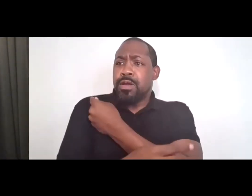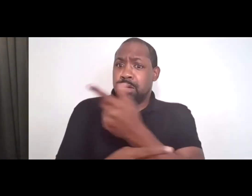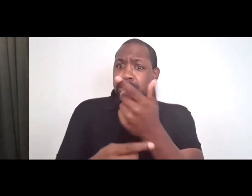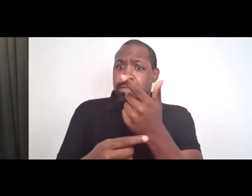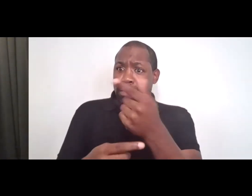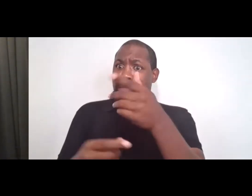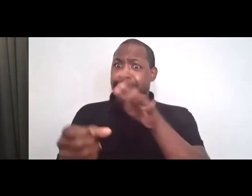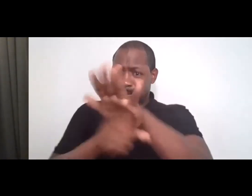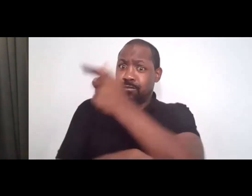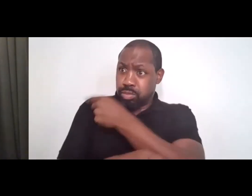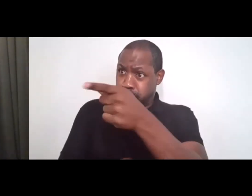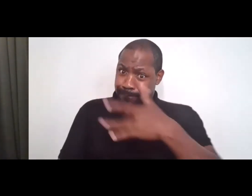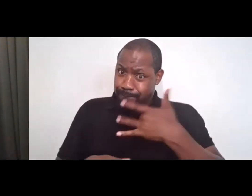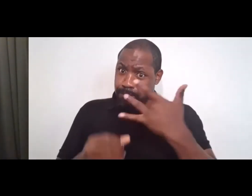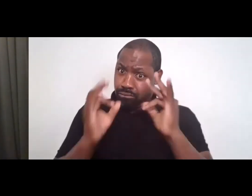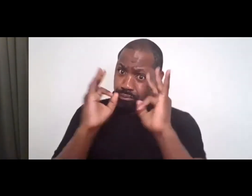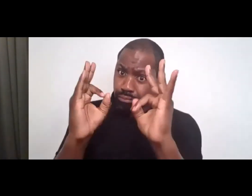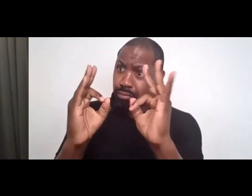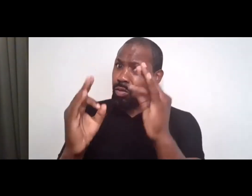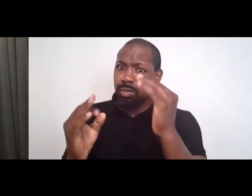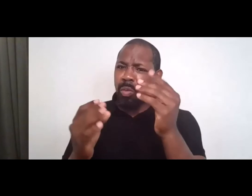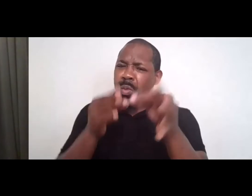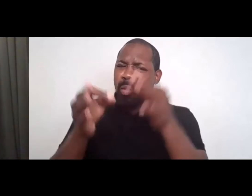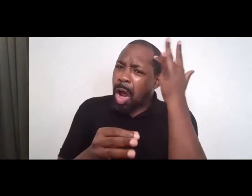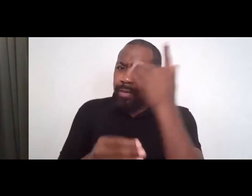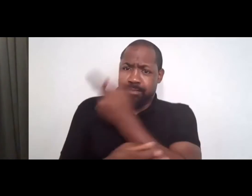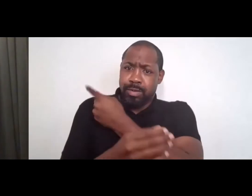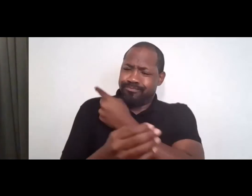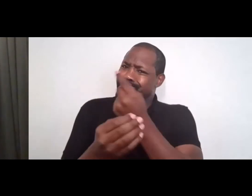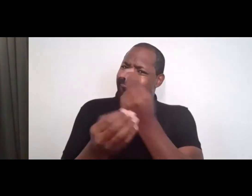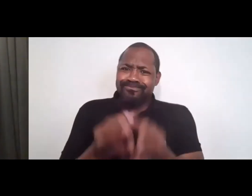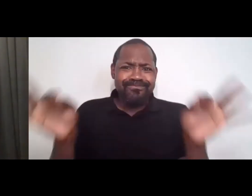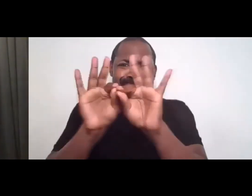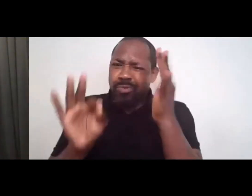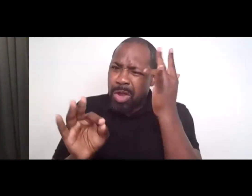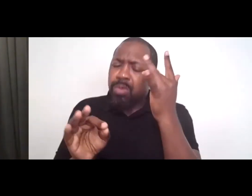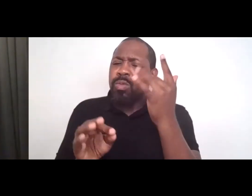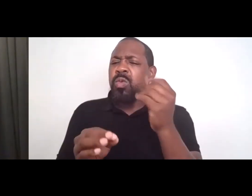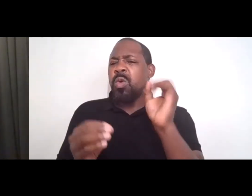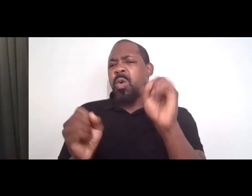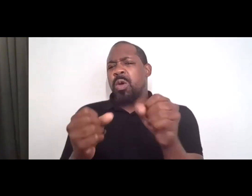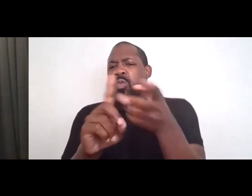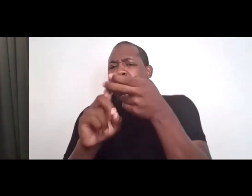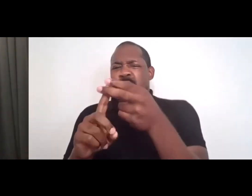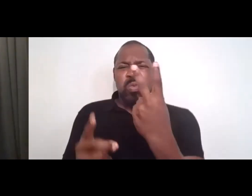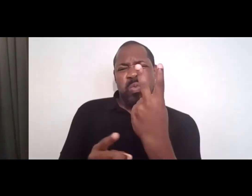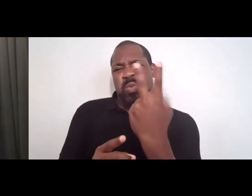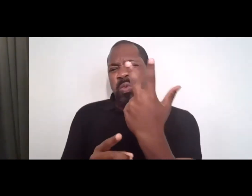be able to be filmed saying, I'm fine after having my vaccine. These were my reasons why I got the